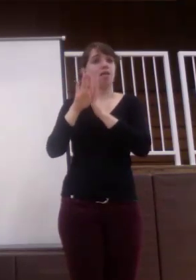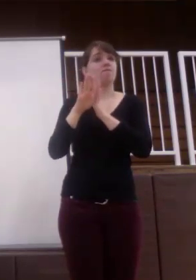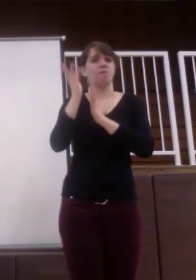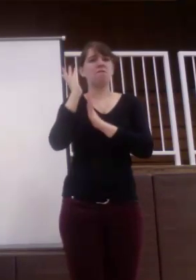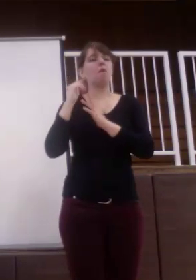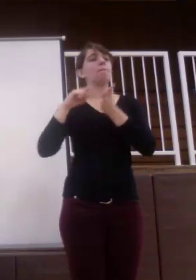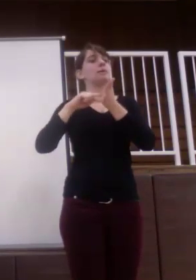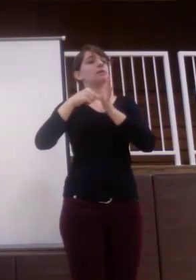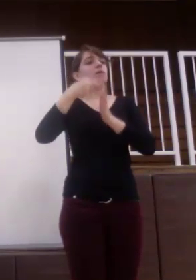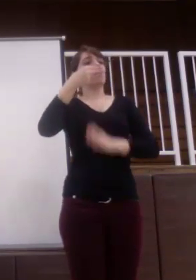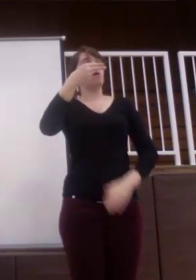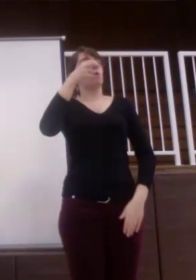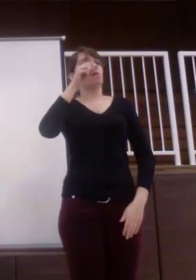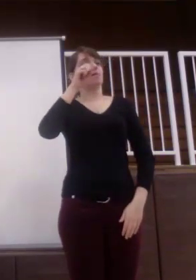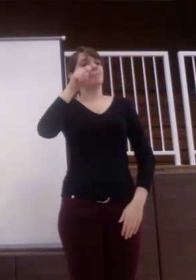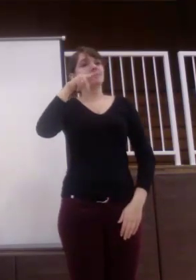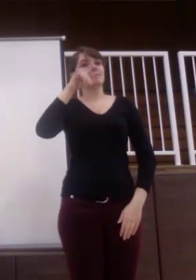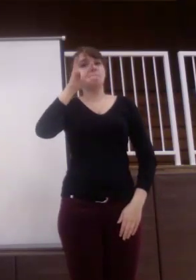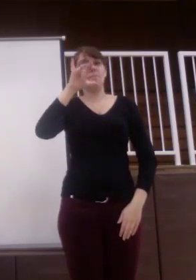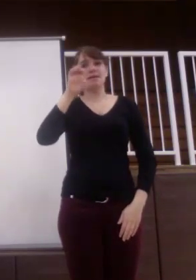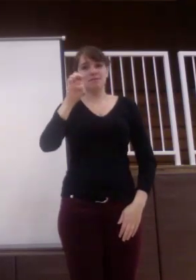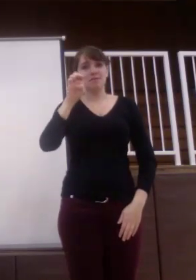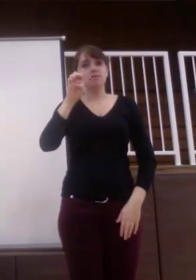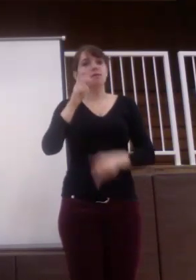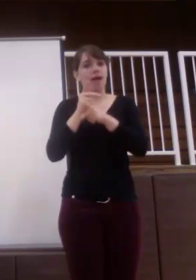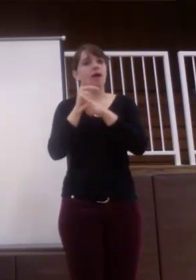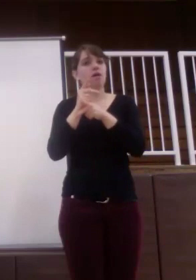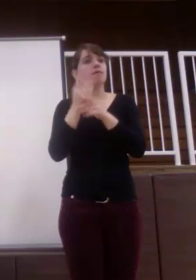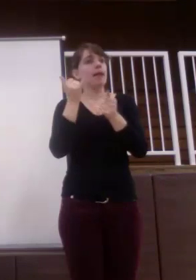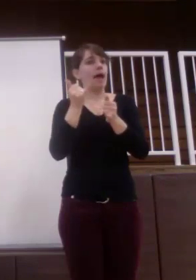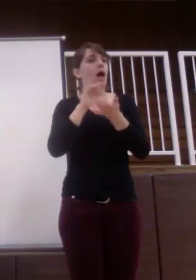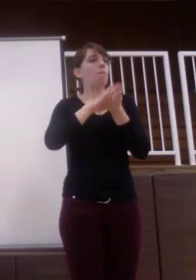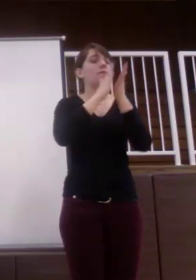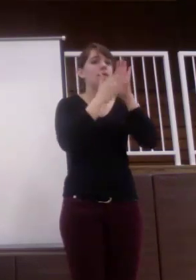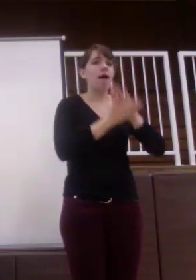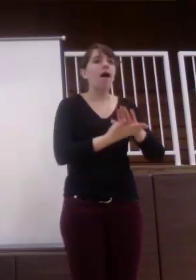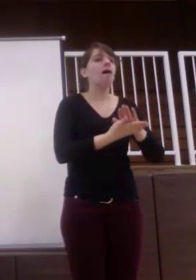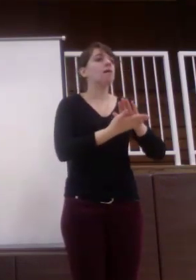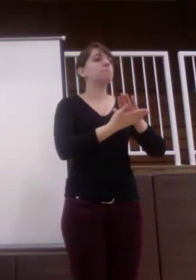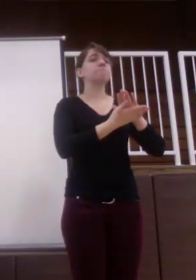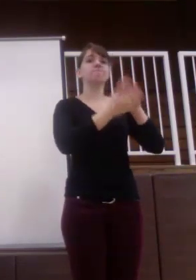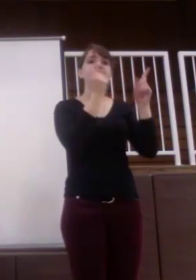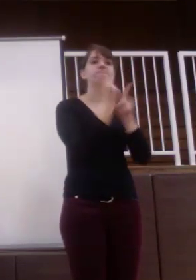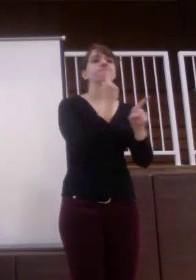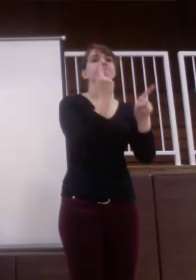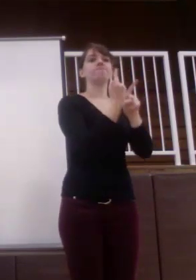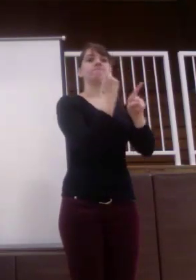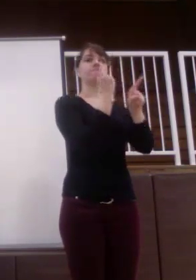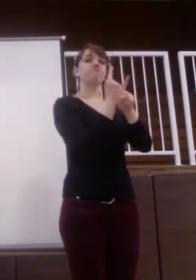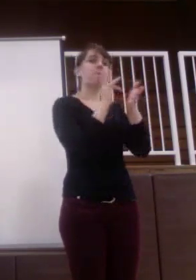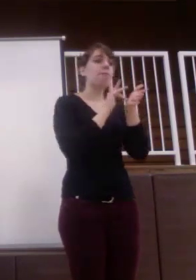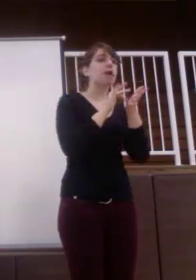now, when it has become part and parcel of routine medical care.